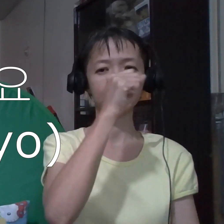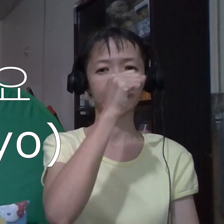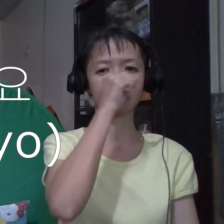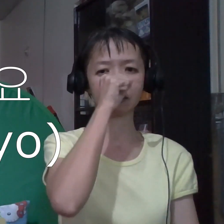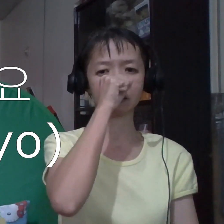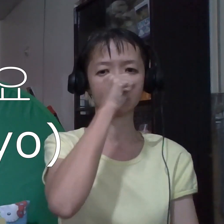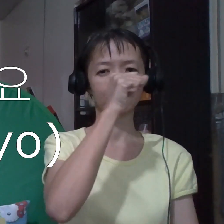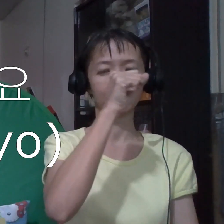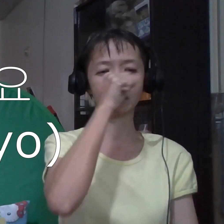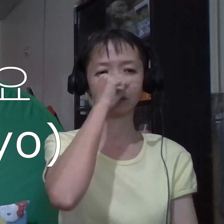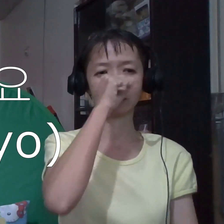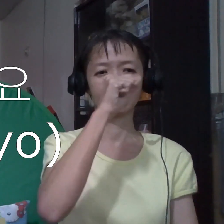hand. Chua.